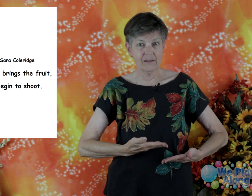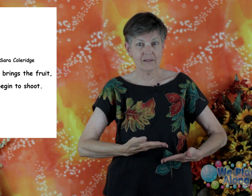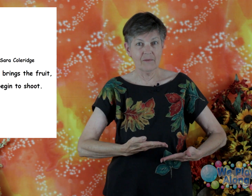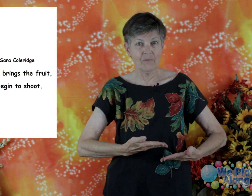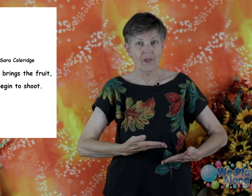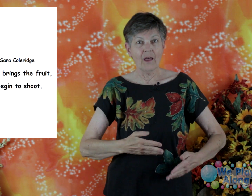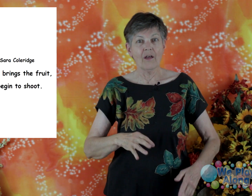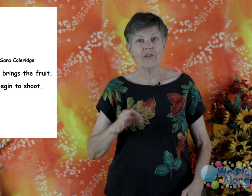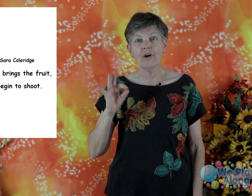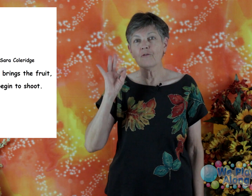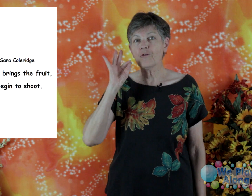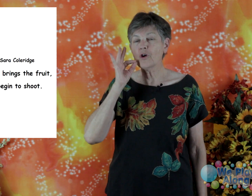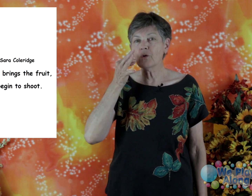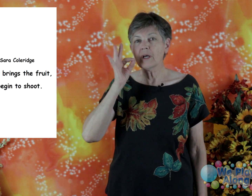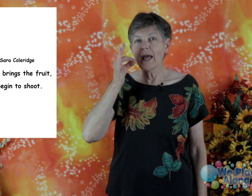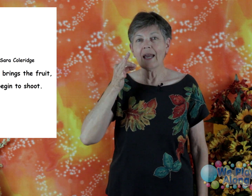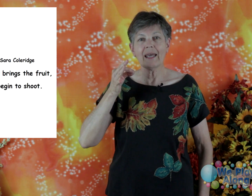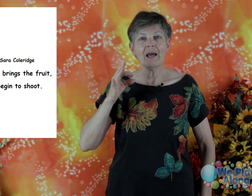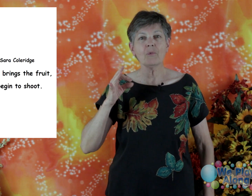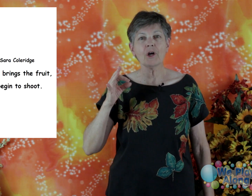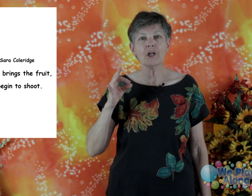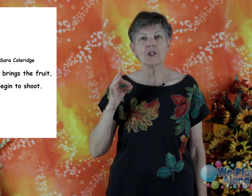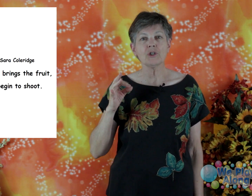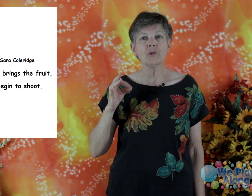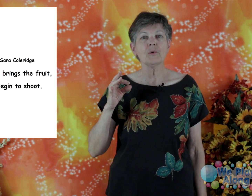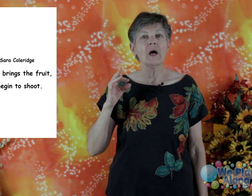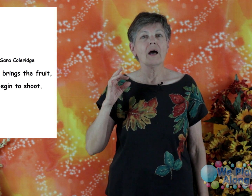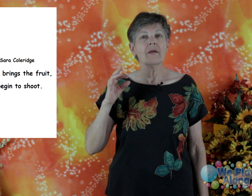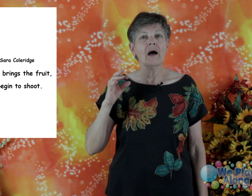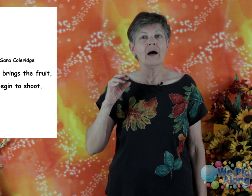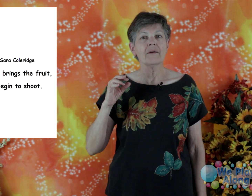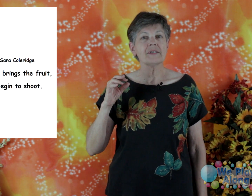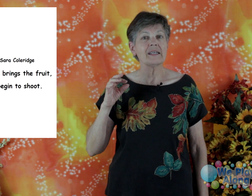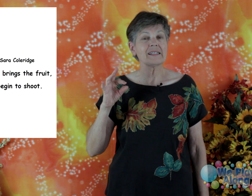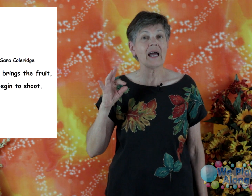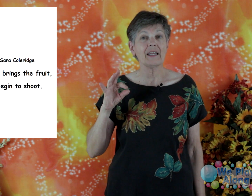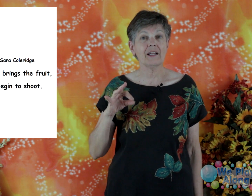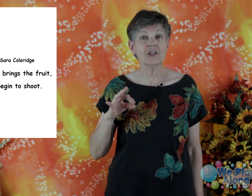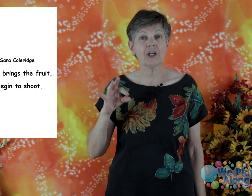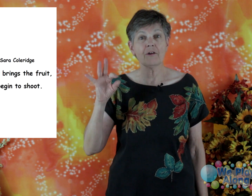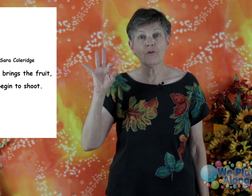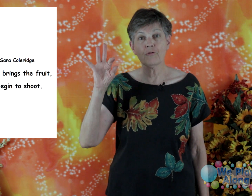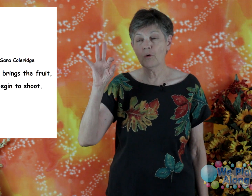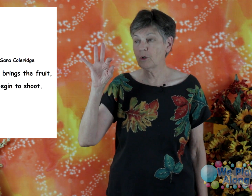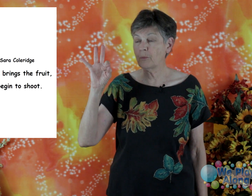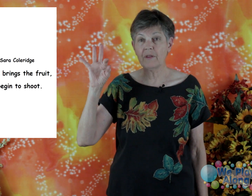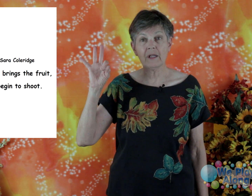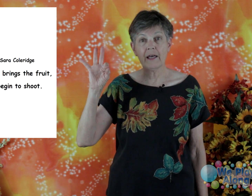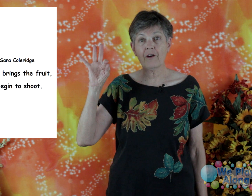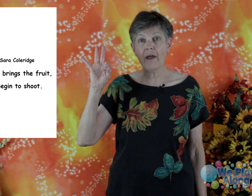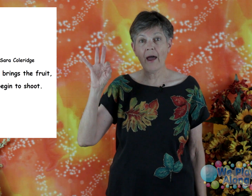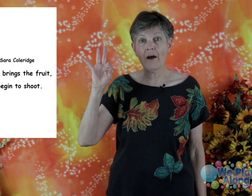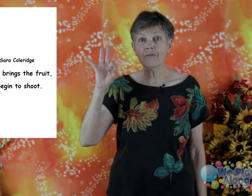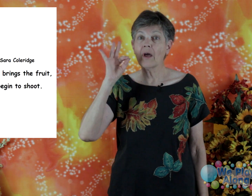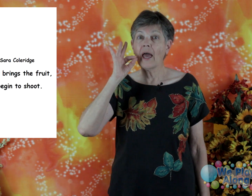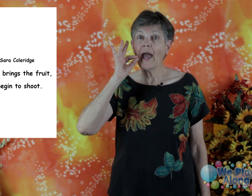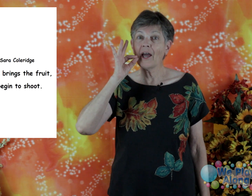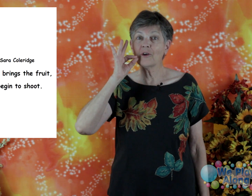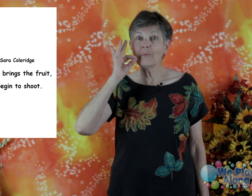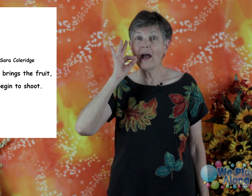brings the fruit. And again, we're going to do the signed English sign for fruit, which would be the letter F at your mouth,